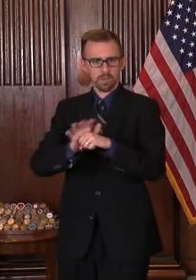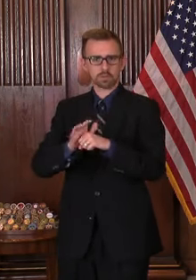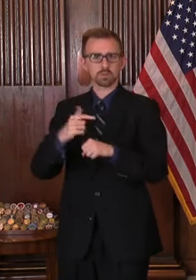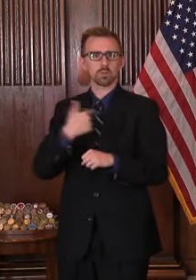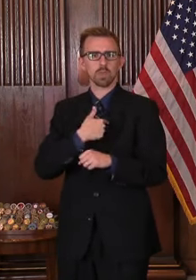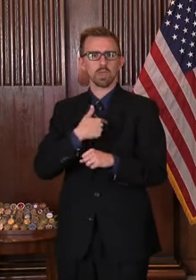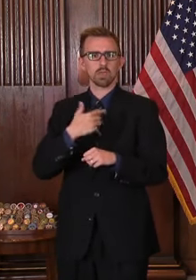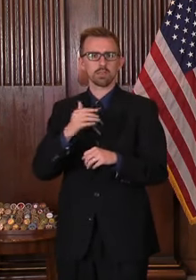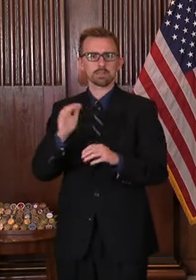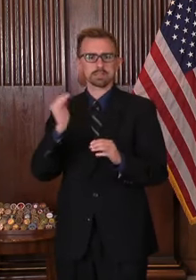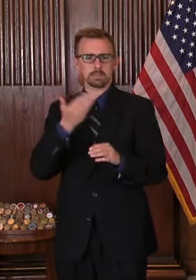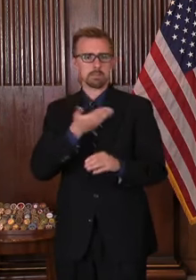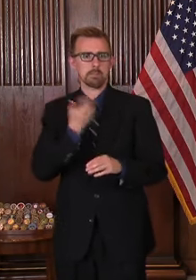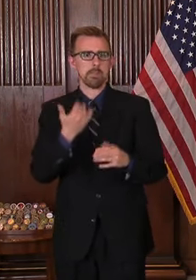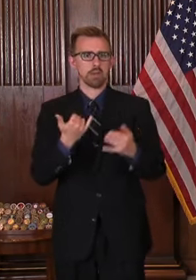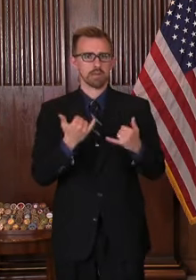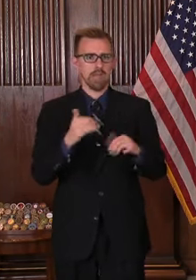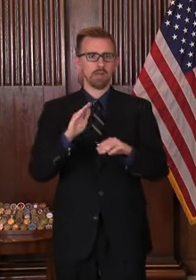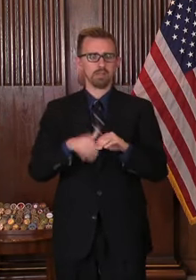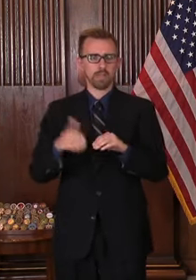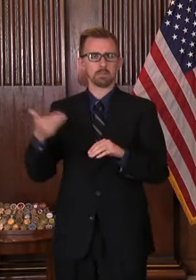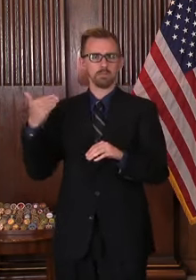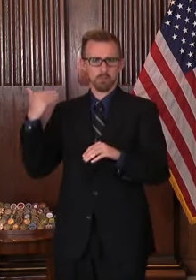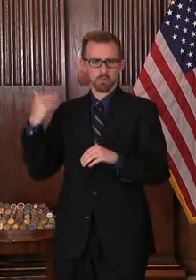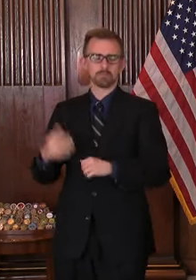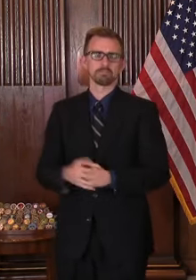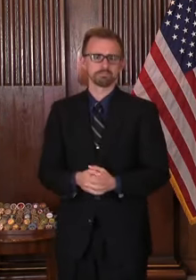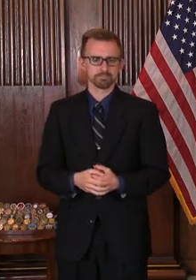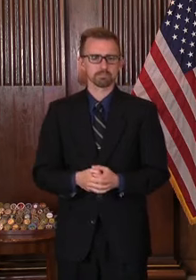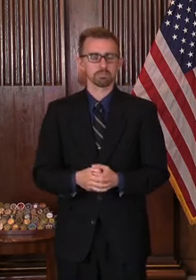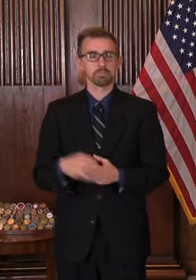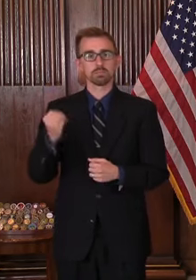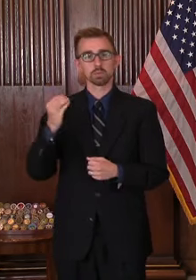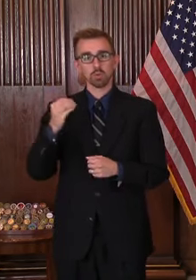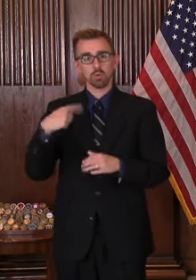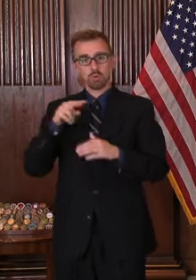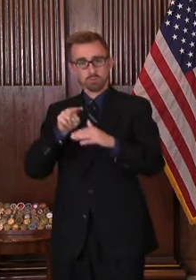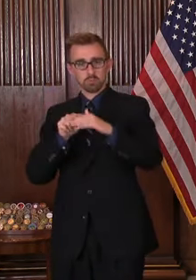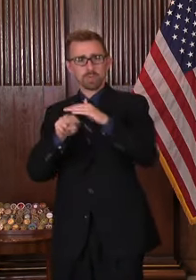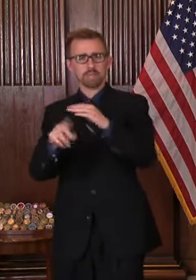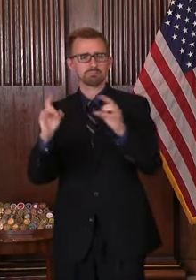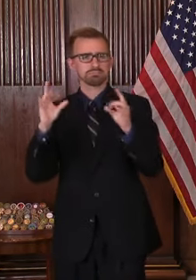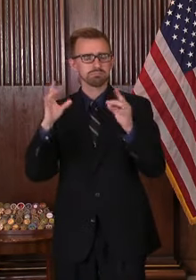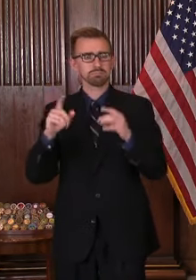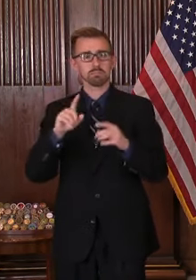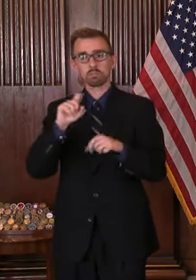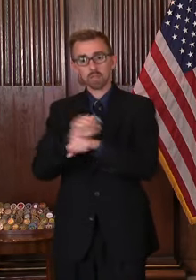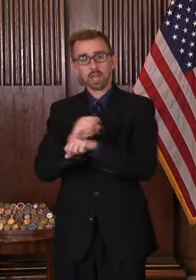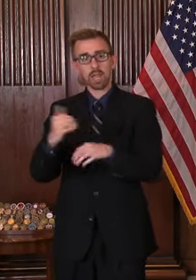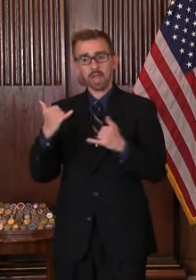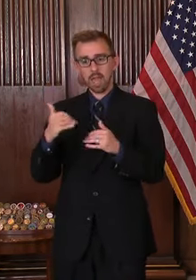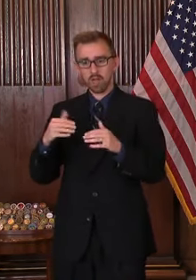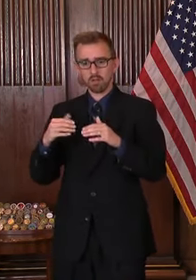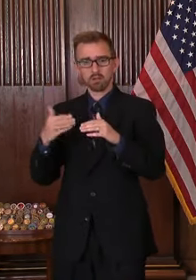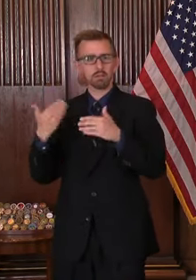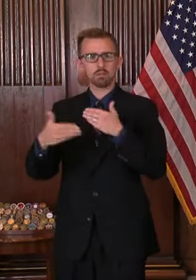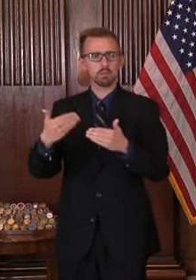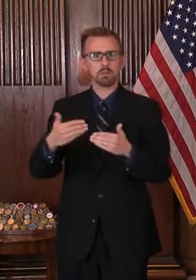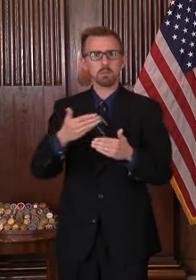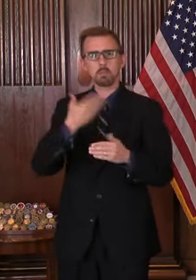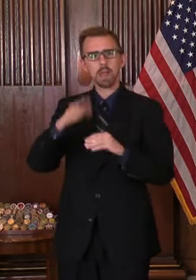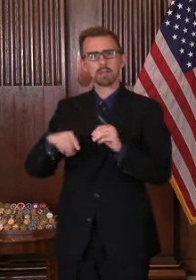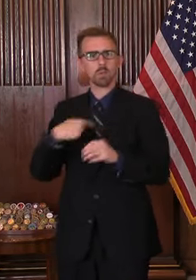better place today. Missouri has predicted to be much worse at this point in time, but because we have